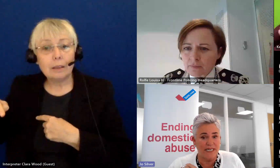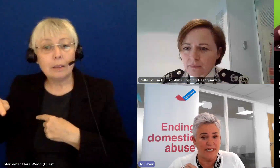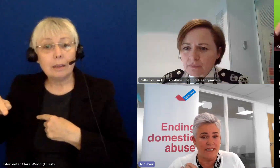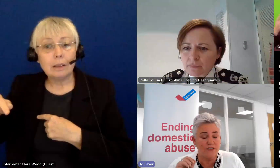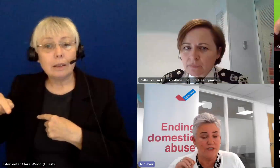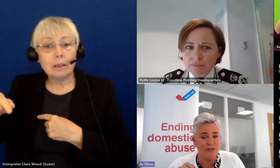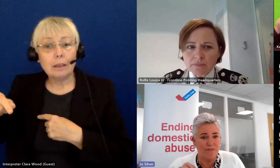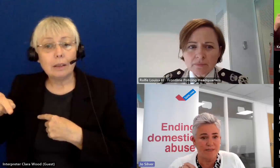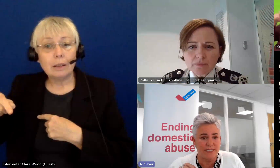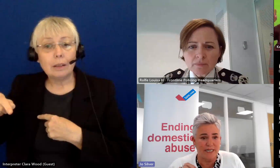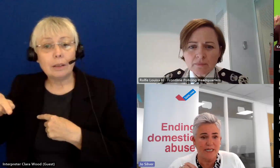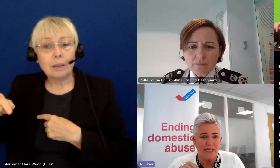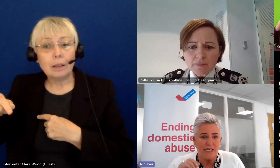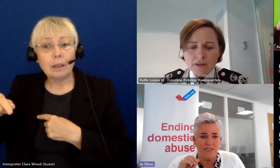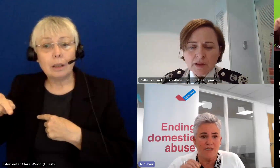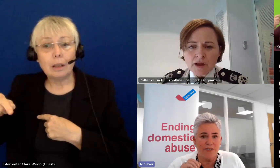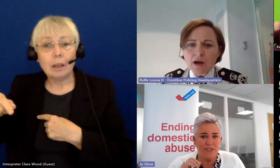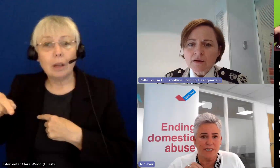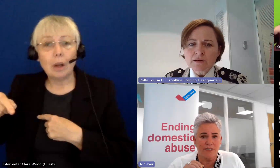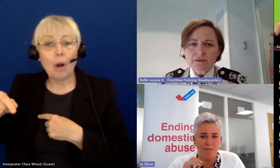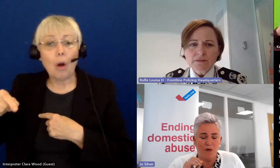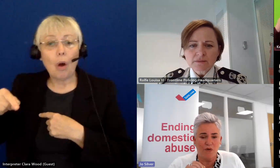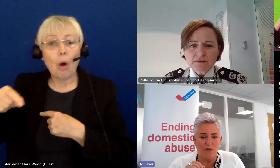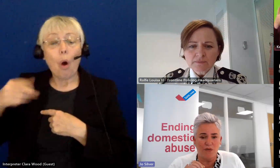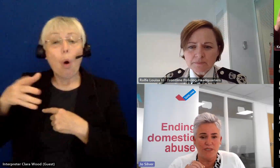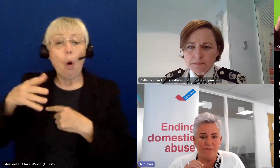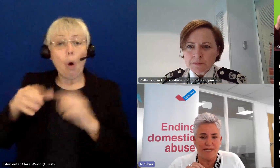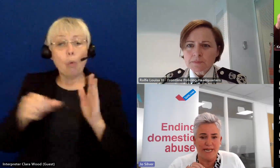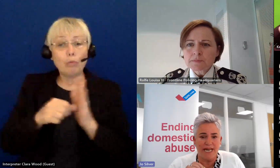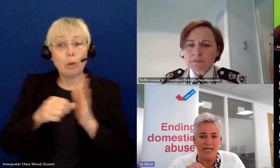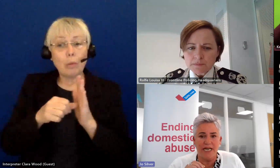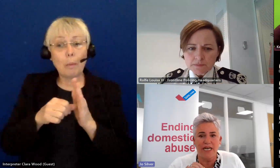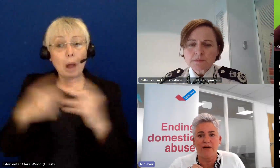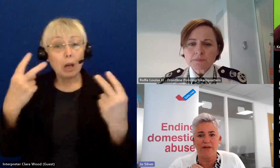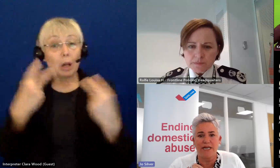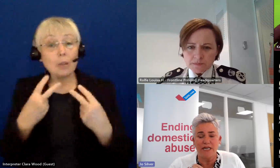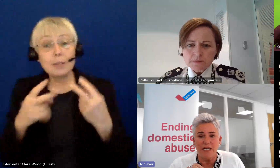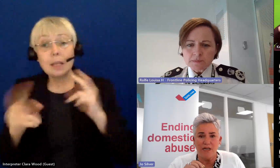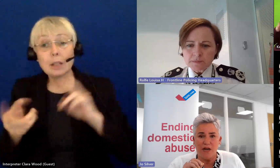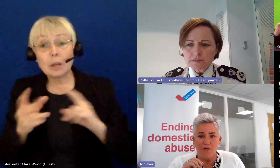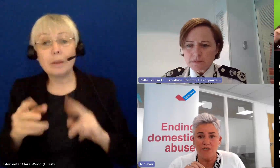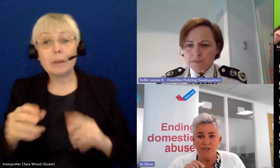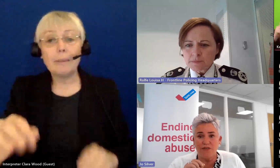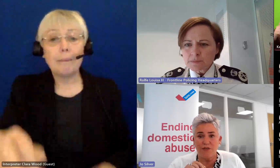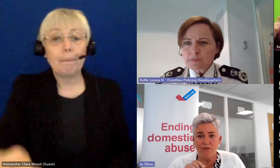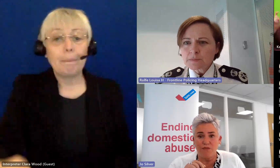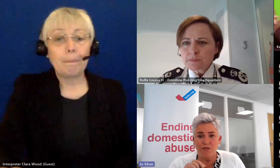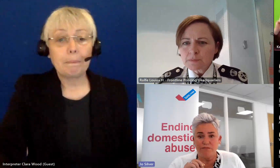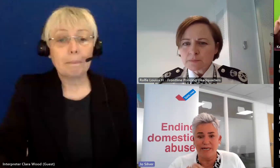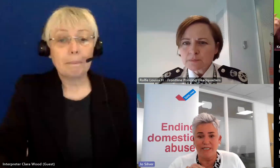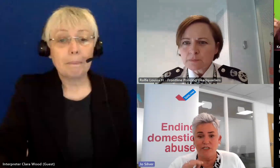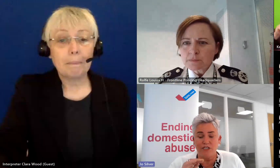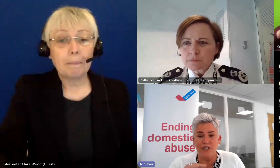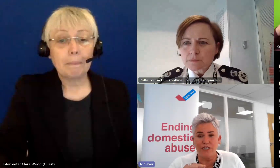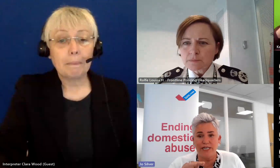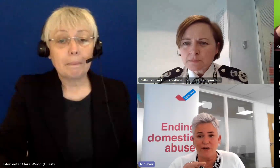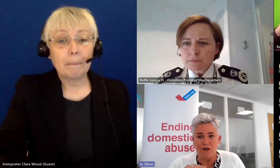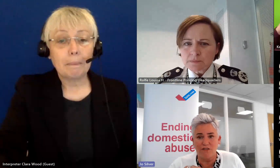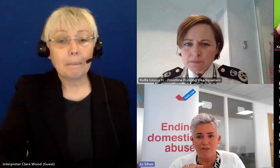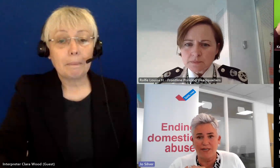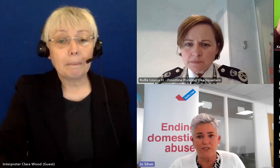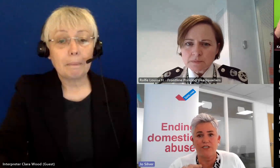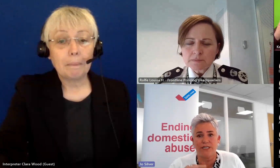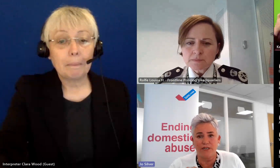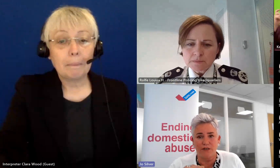can't see the interpreter. So we're just going to pause a minute. And Clara, I wonder if you wouldn't mind